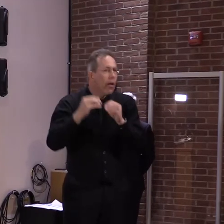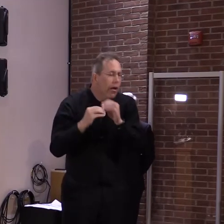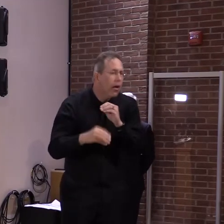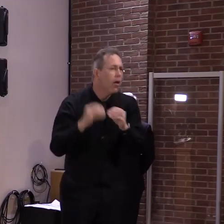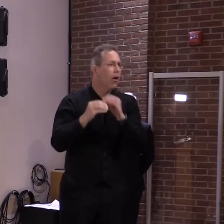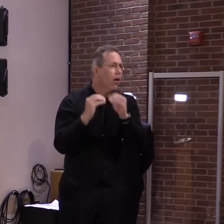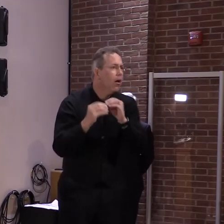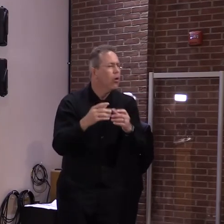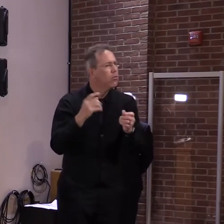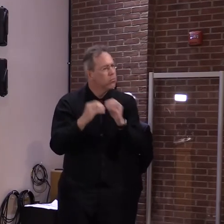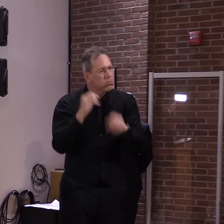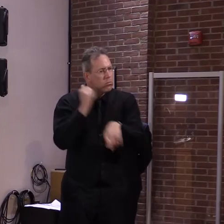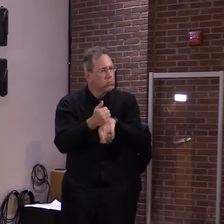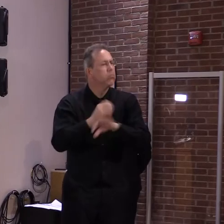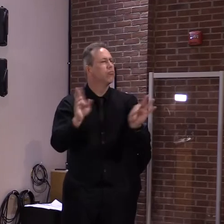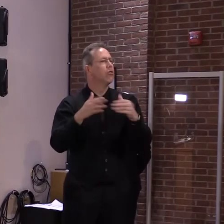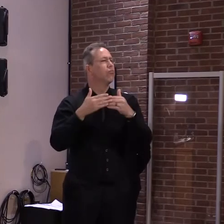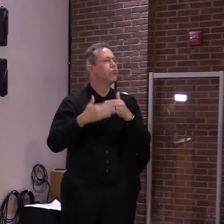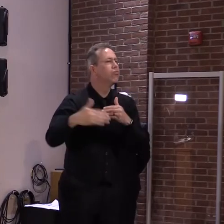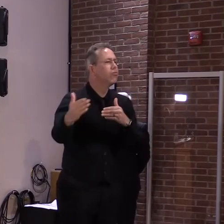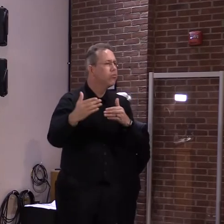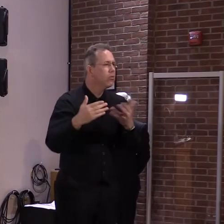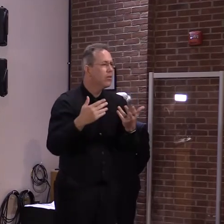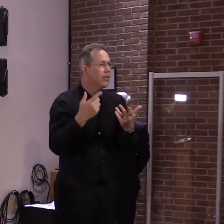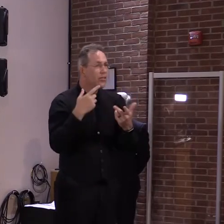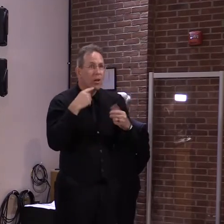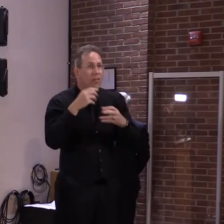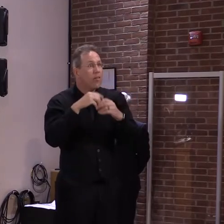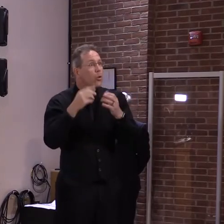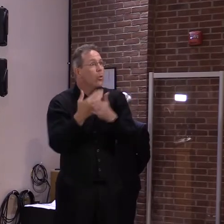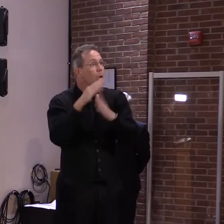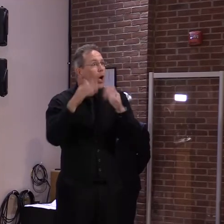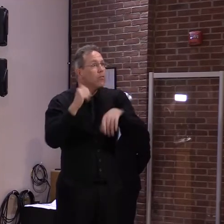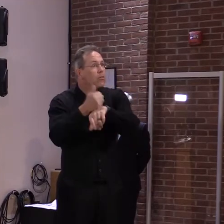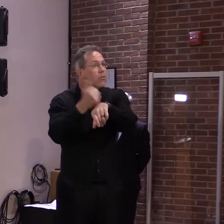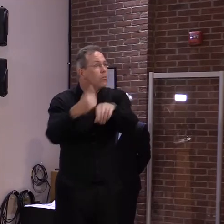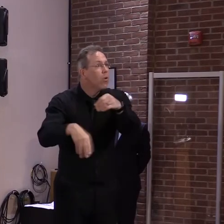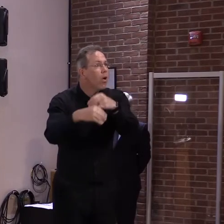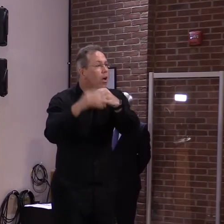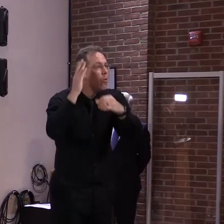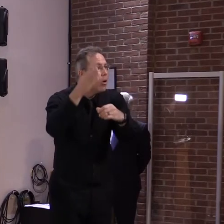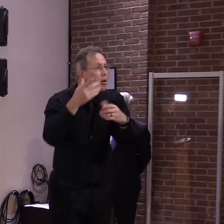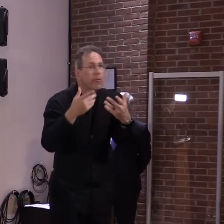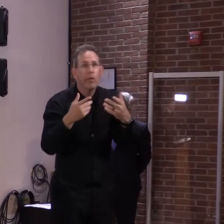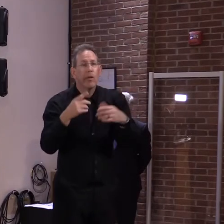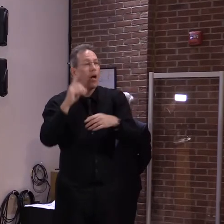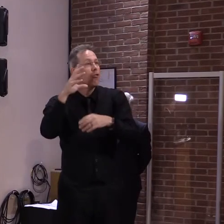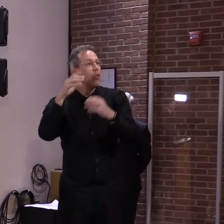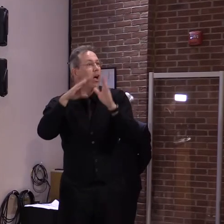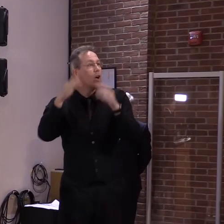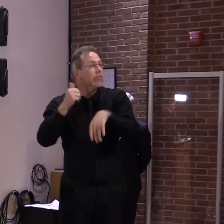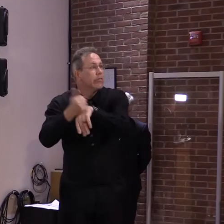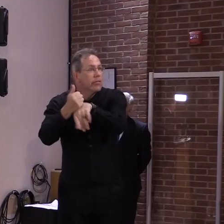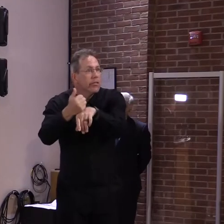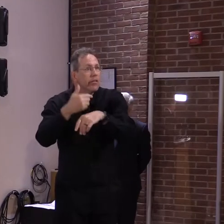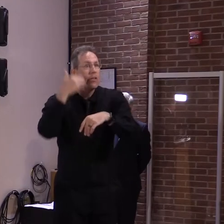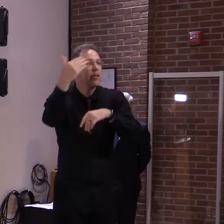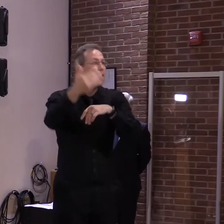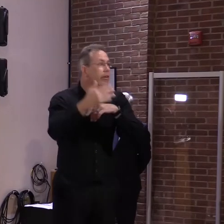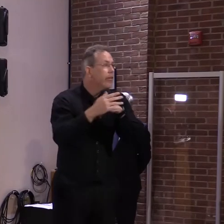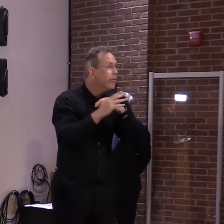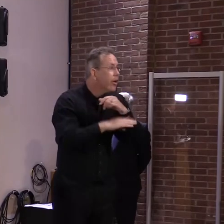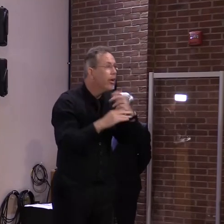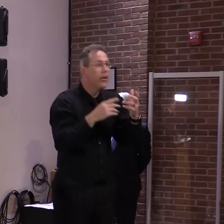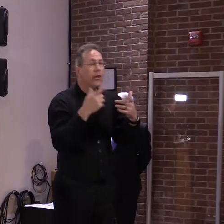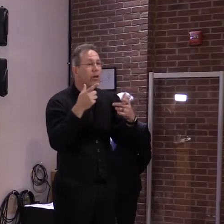about $250 million for housing, a couple hundred million for water, sewer, stormwater, some